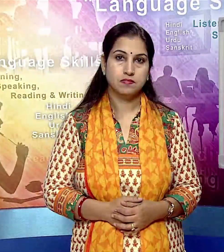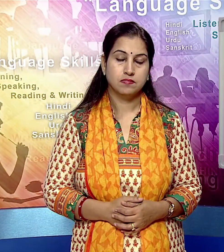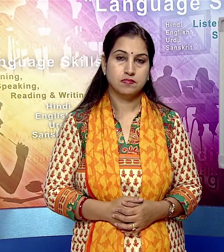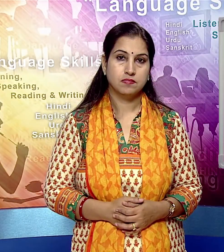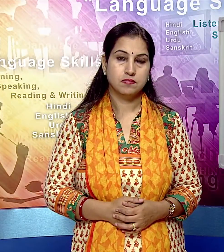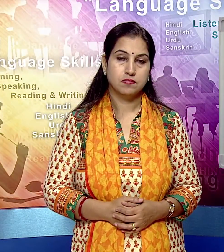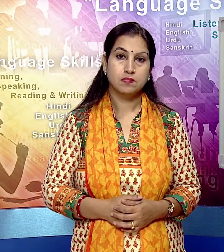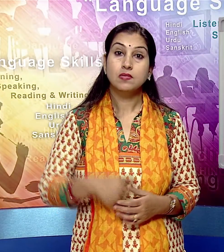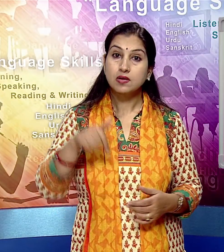Fermentation.